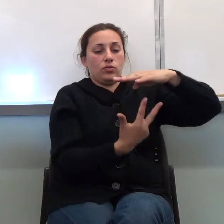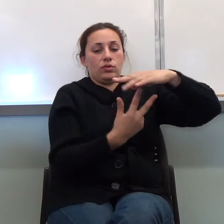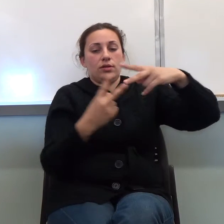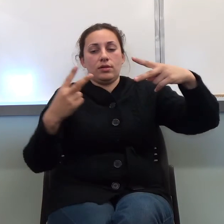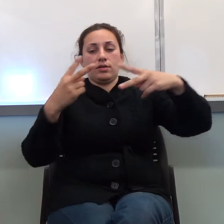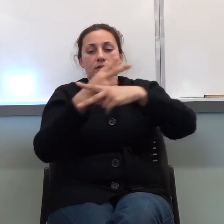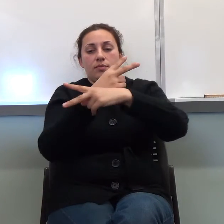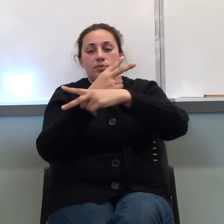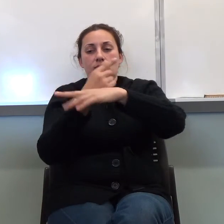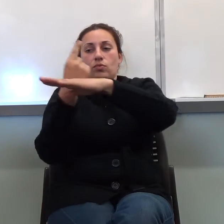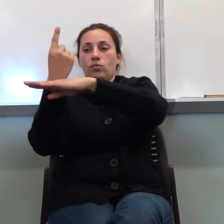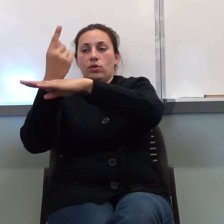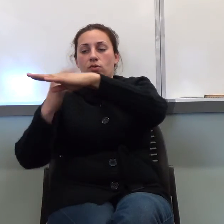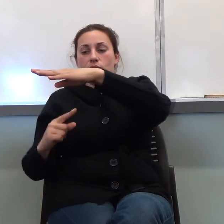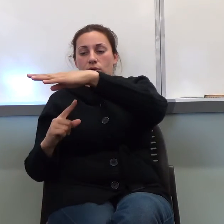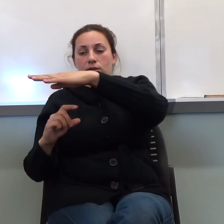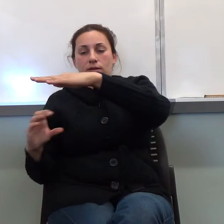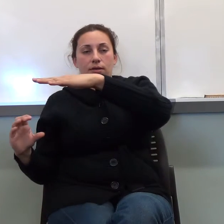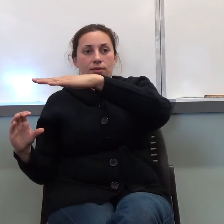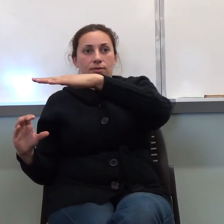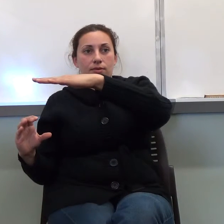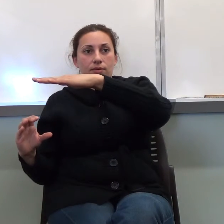1 over 100. Ah, there it goes.